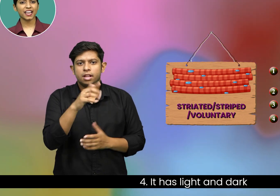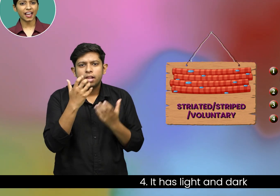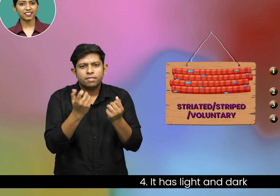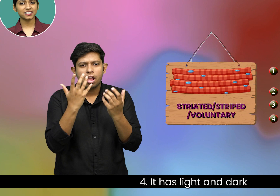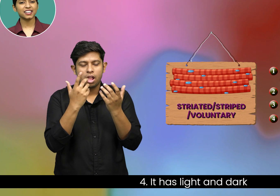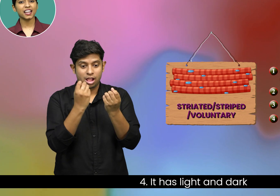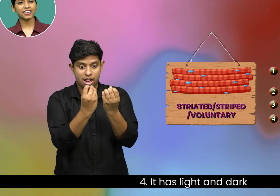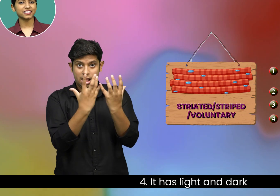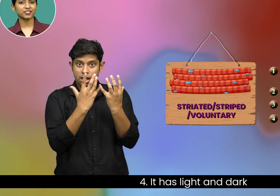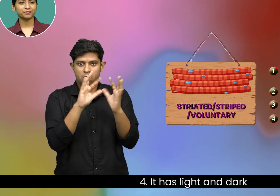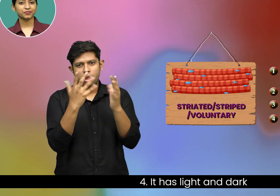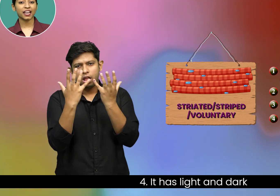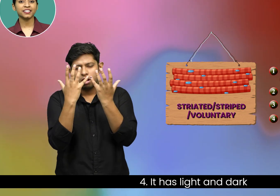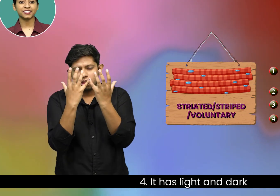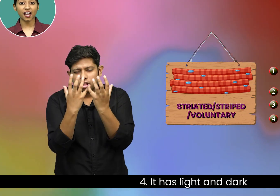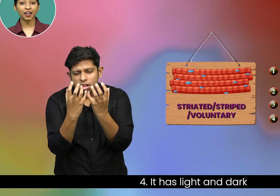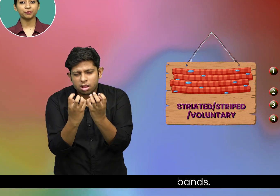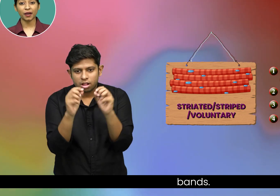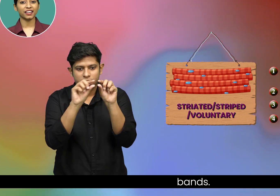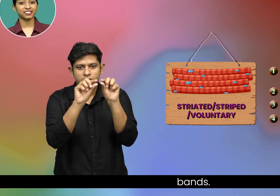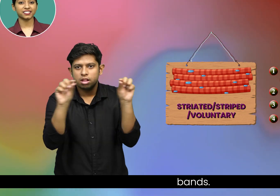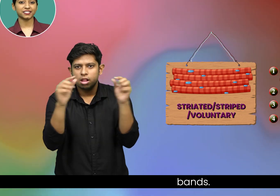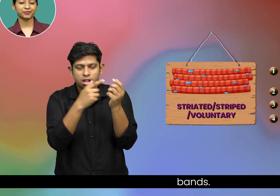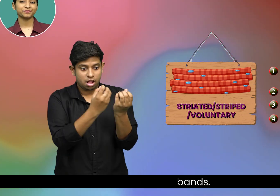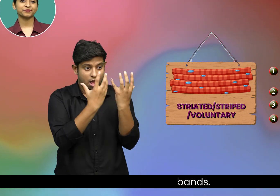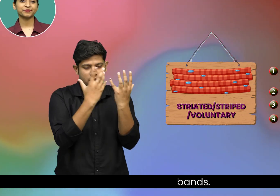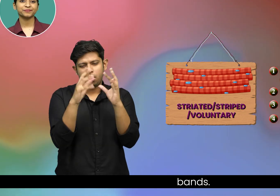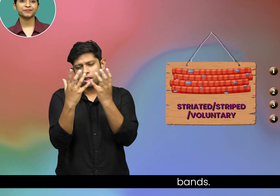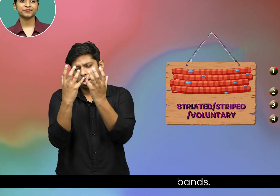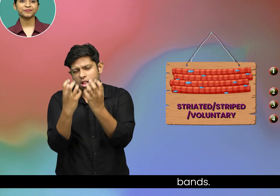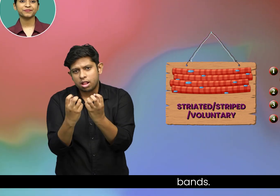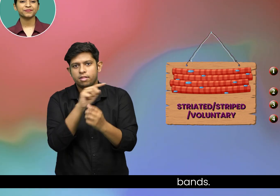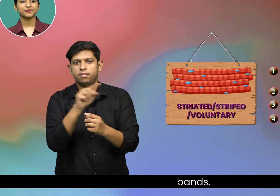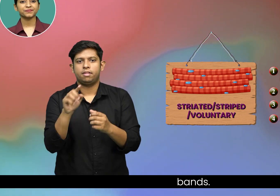It has light and dark bands.